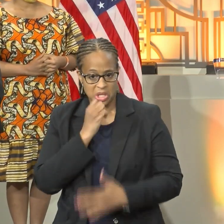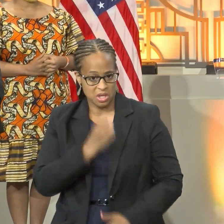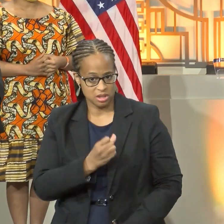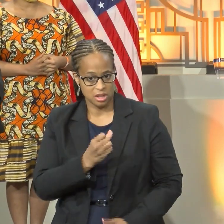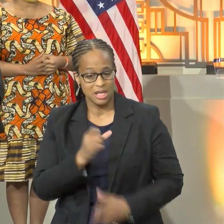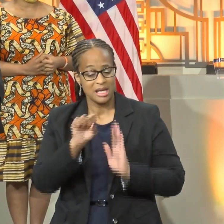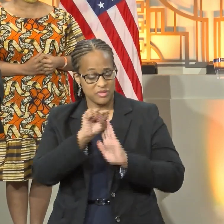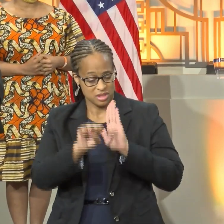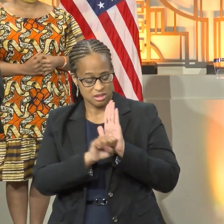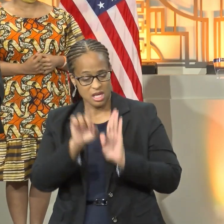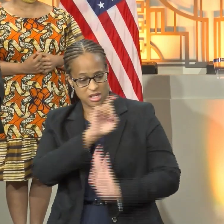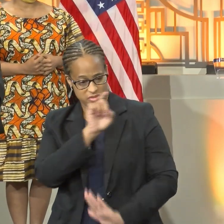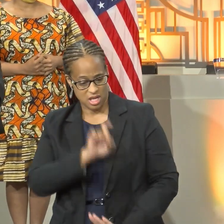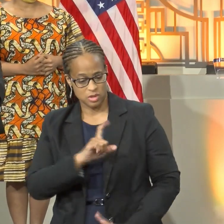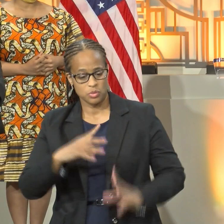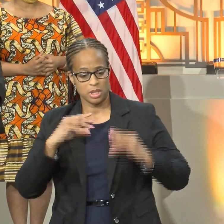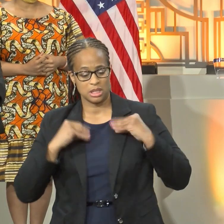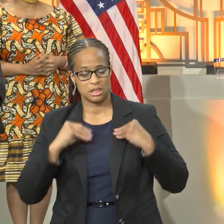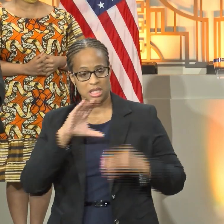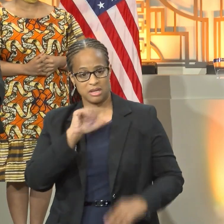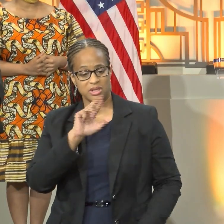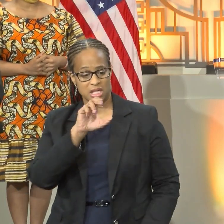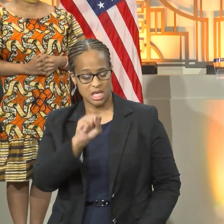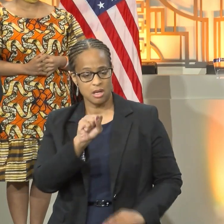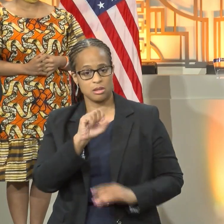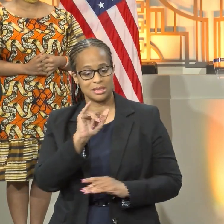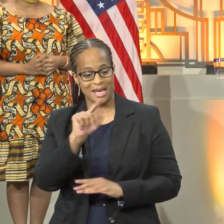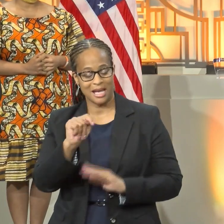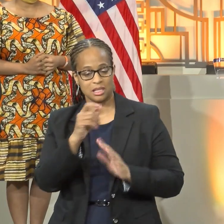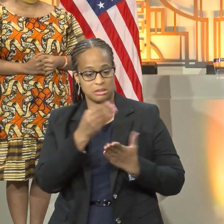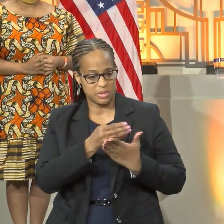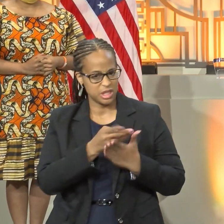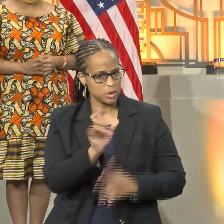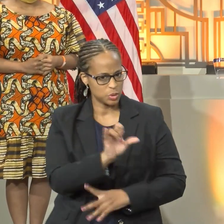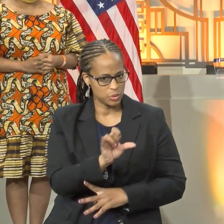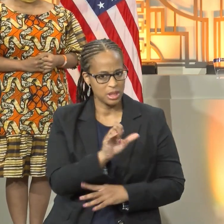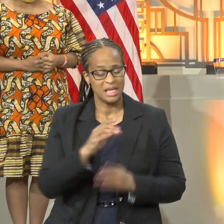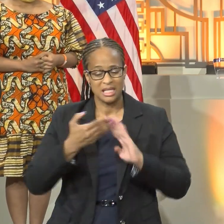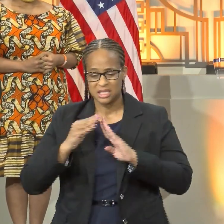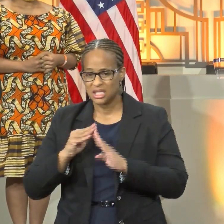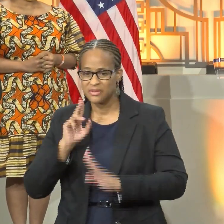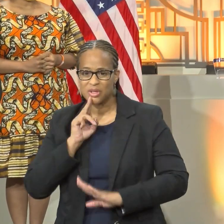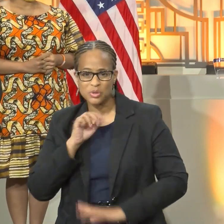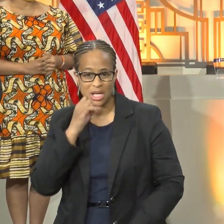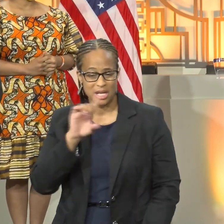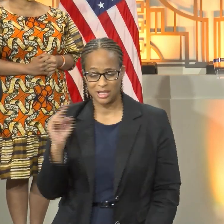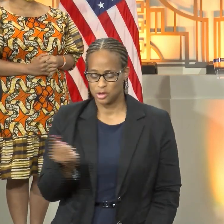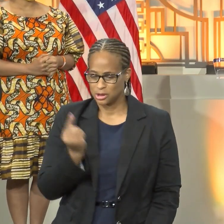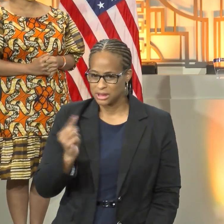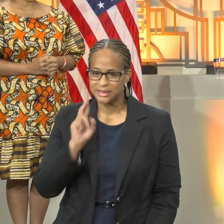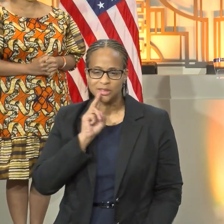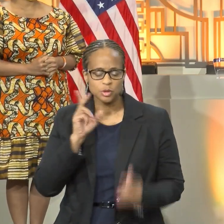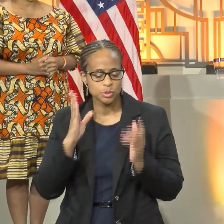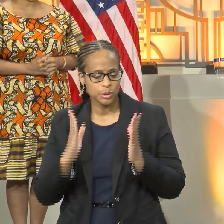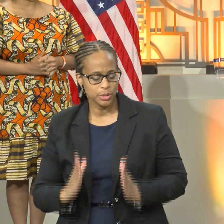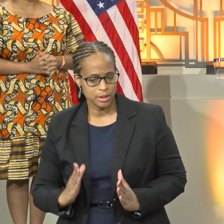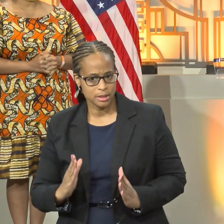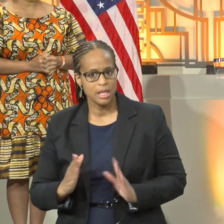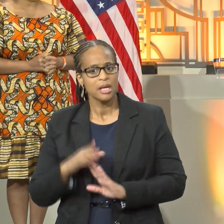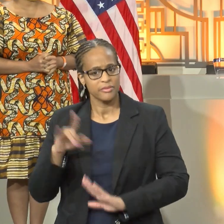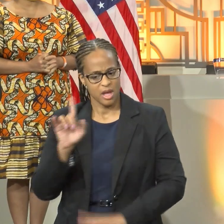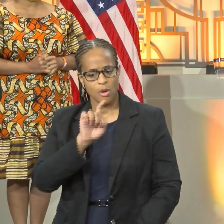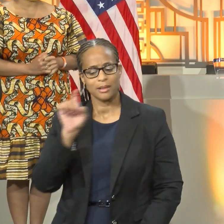The state of Texas received CARES funding. And the people in the city of Houston are not just Houstonians. They